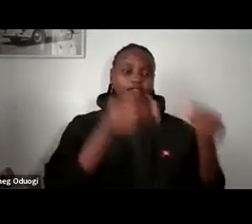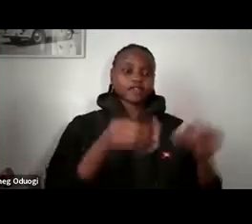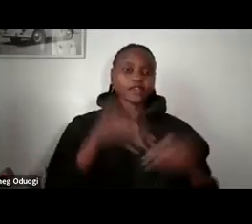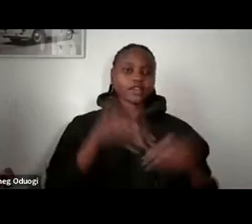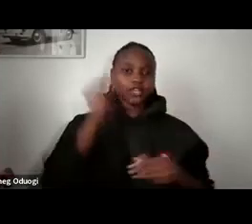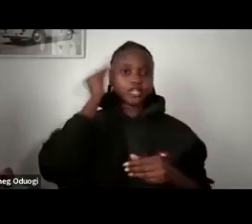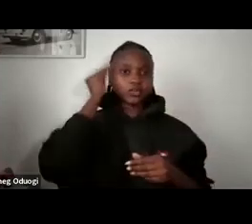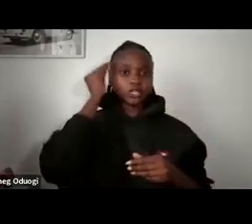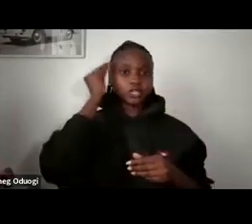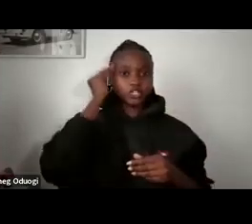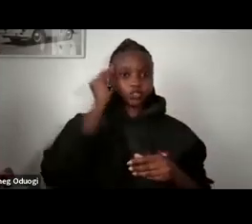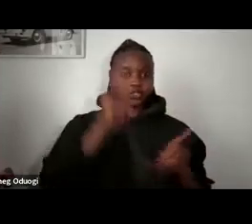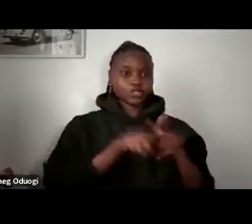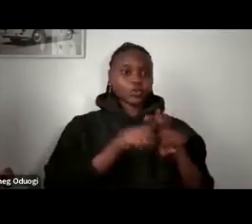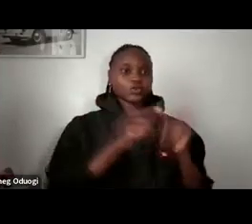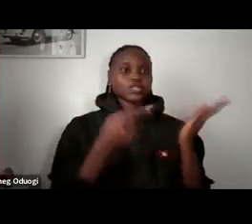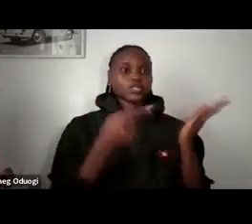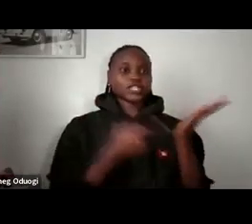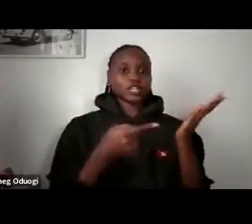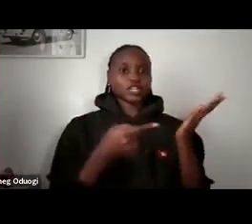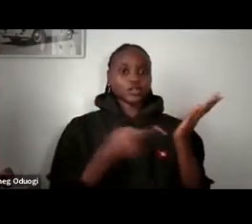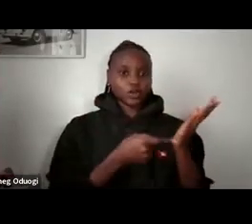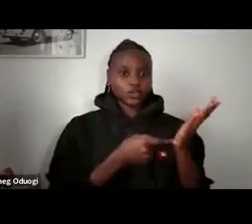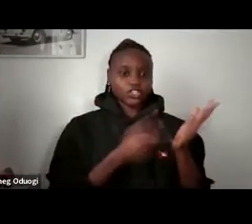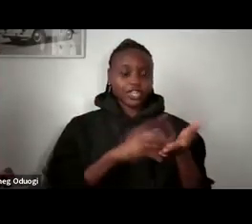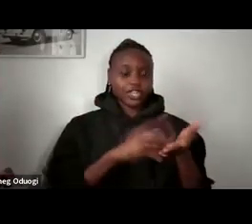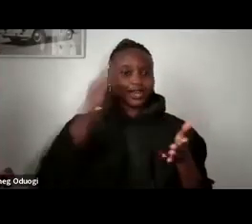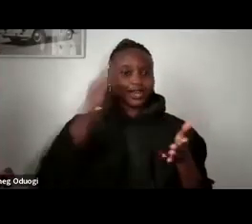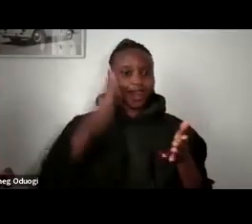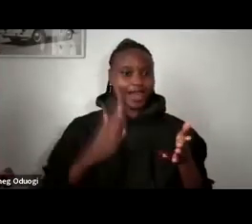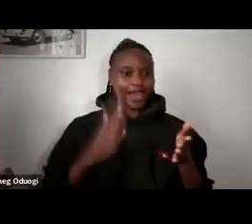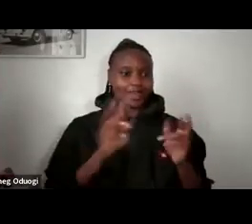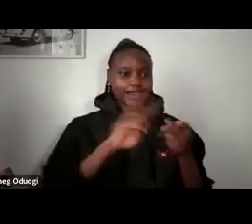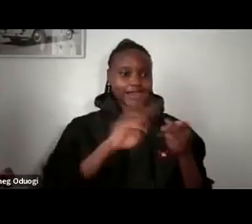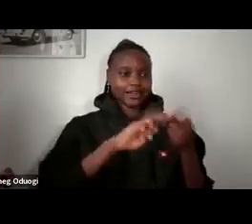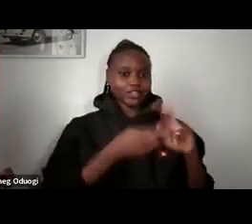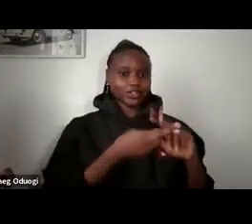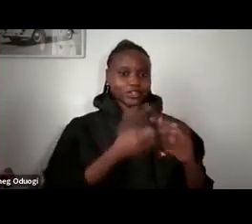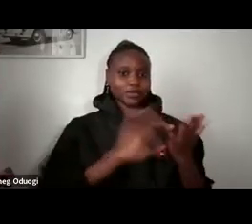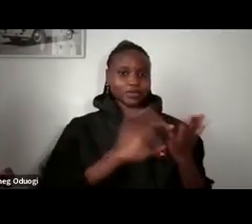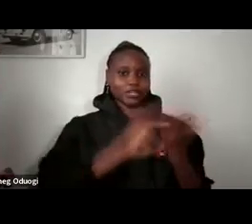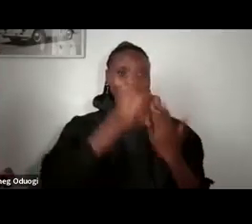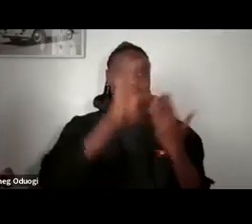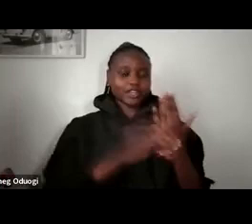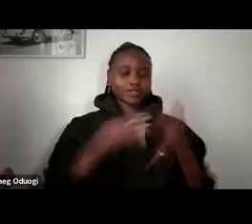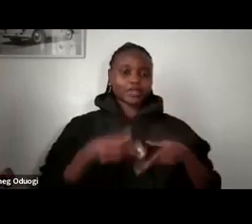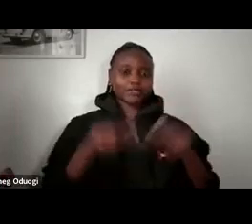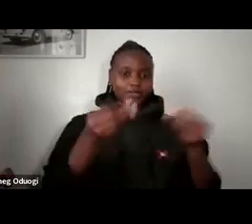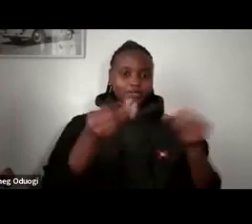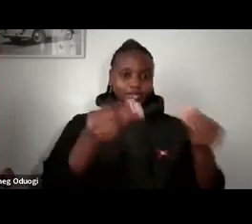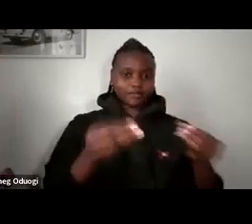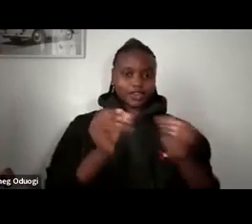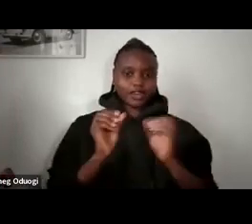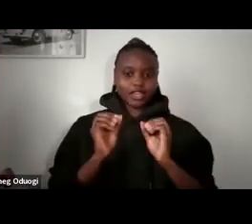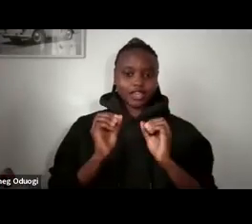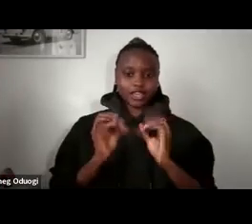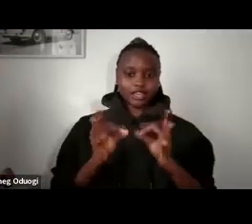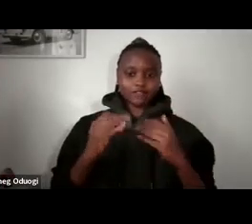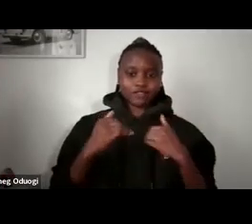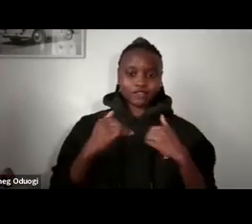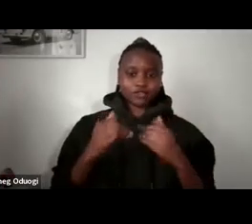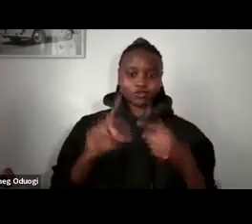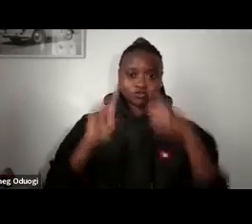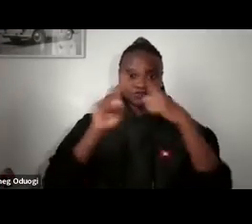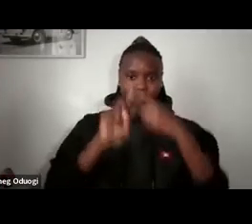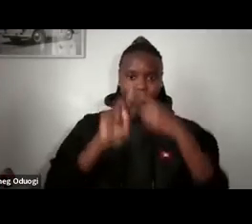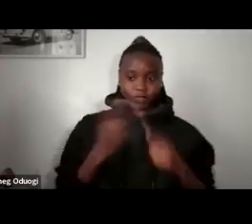a technology and learner relationship in curriculum delivery. If you add the two together in terms